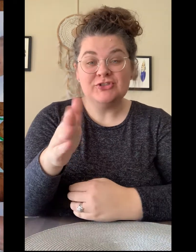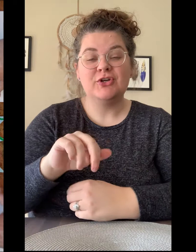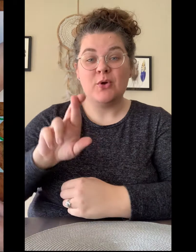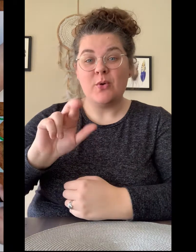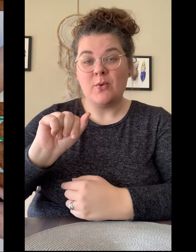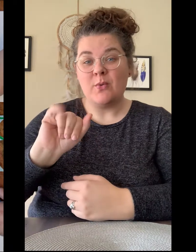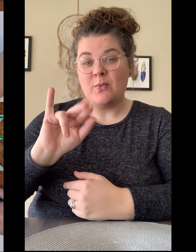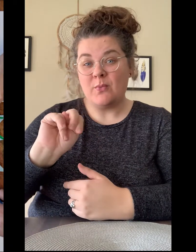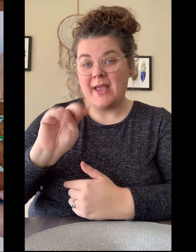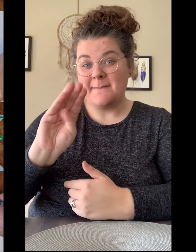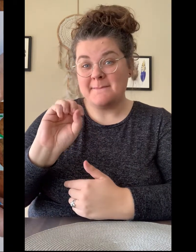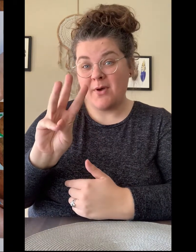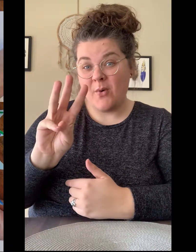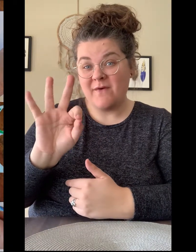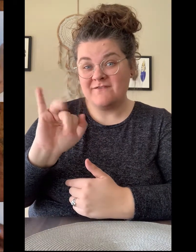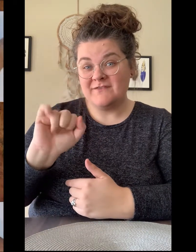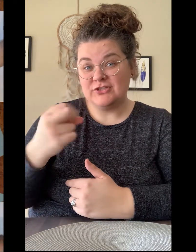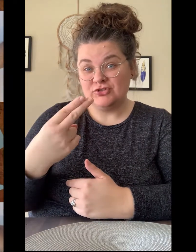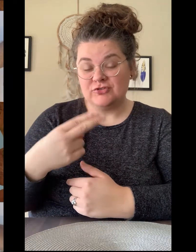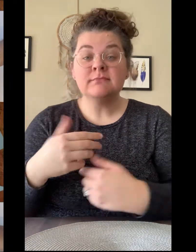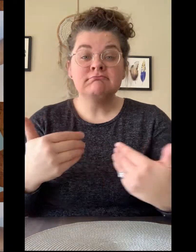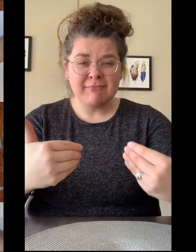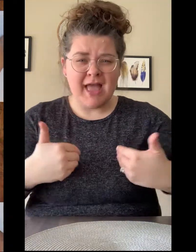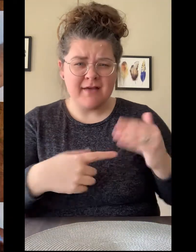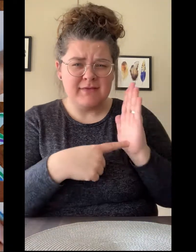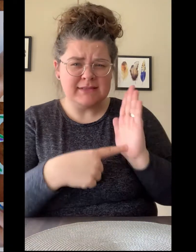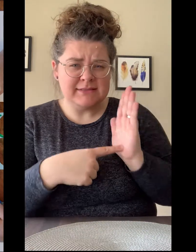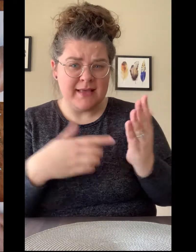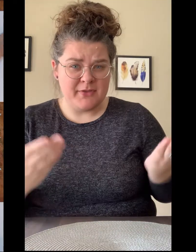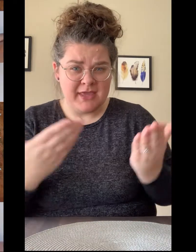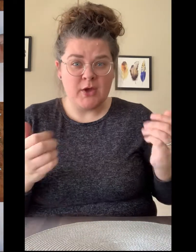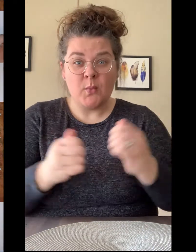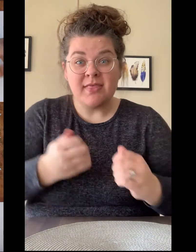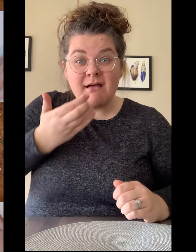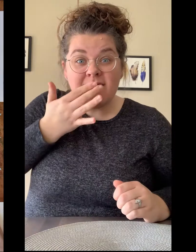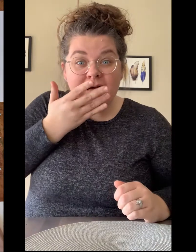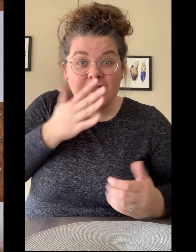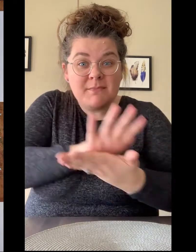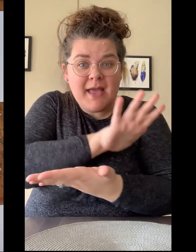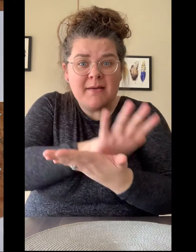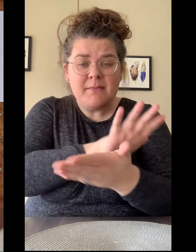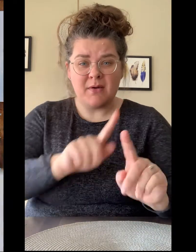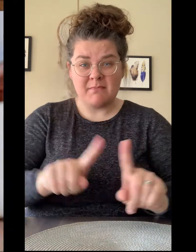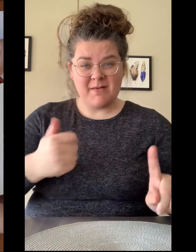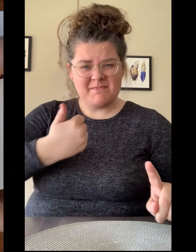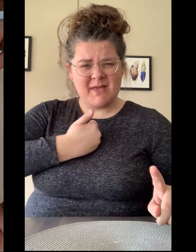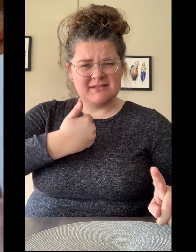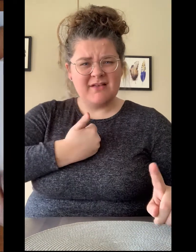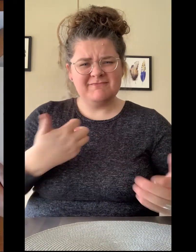And I do have an example here that's done with colored construction paper. I'm going to be just working with